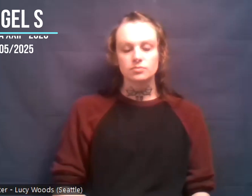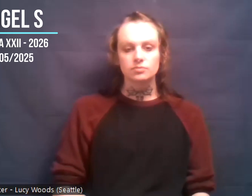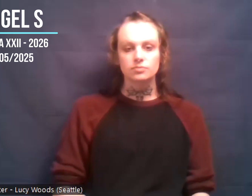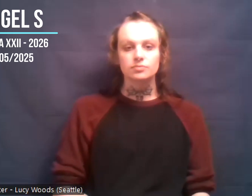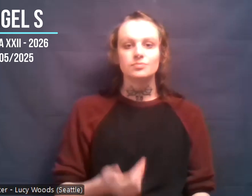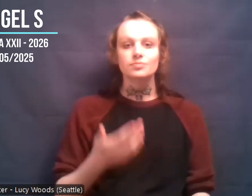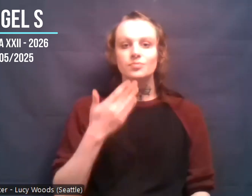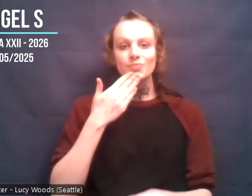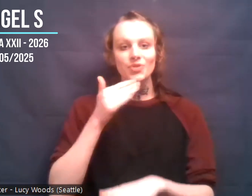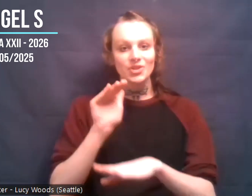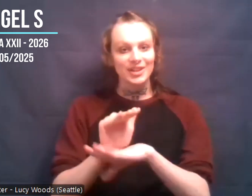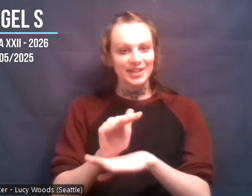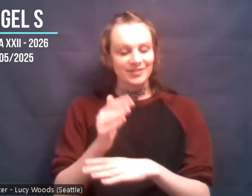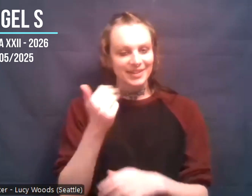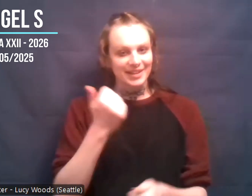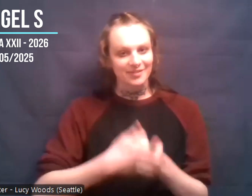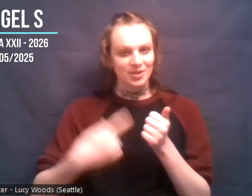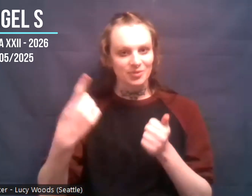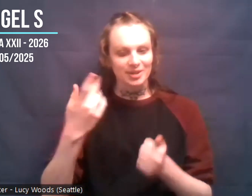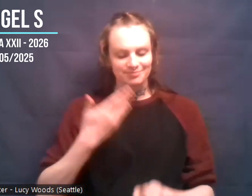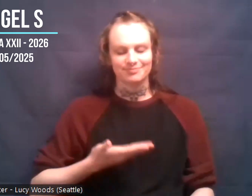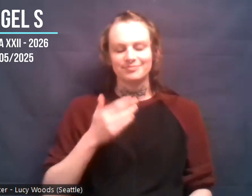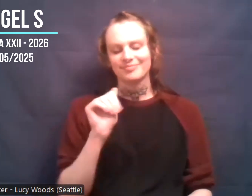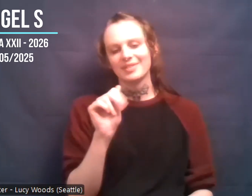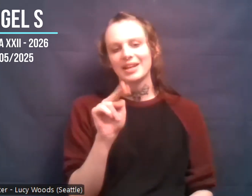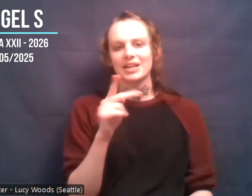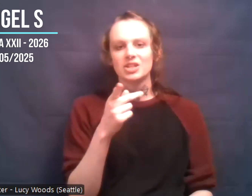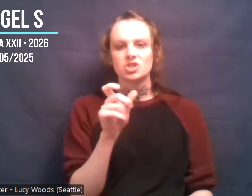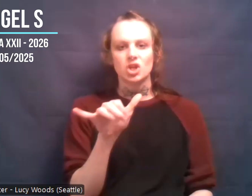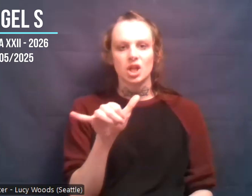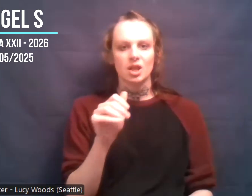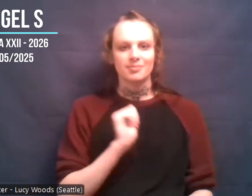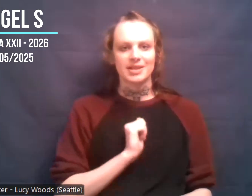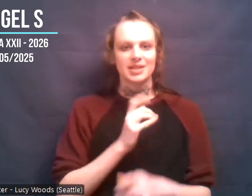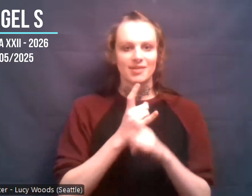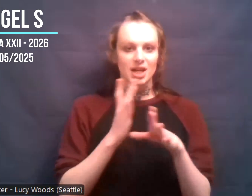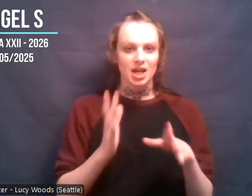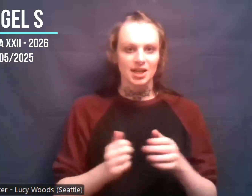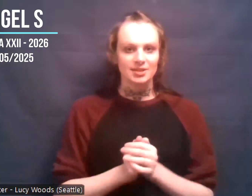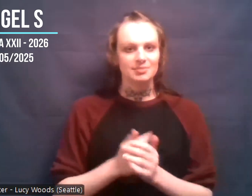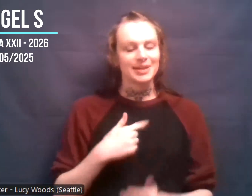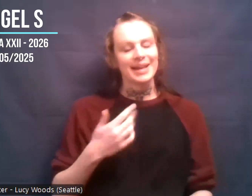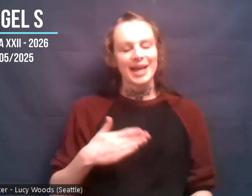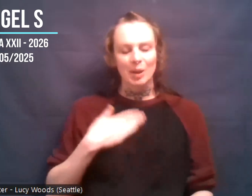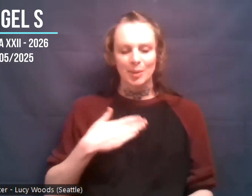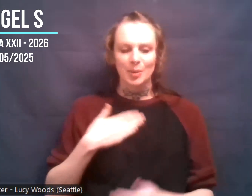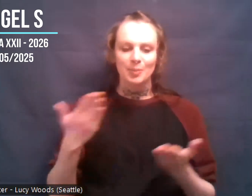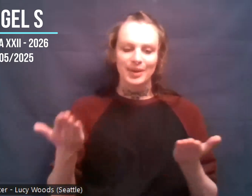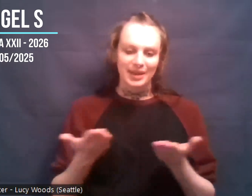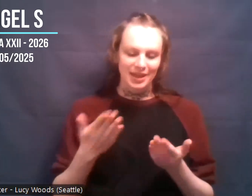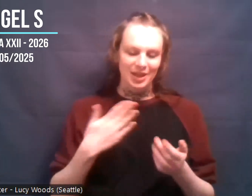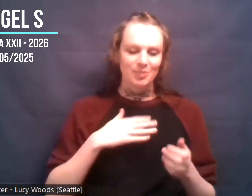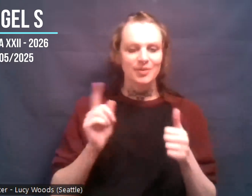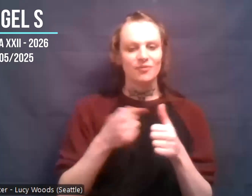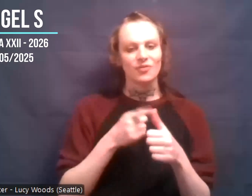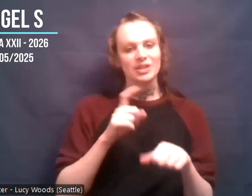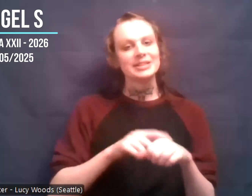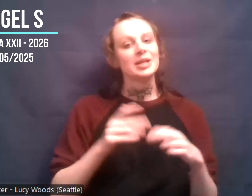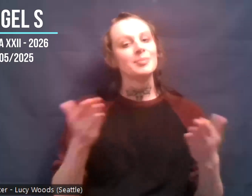Good evening, everybody. My name is Angel, and I'm an alcoholic. I'm very happy to be here. This is my first time here,